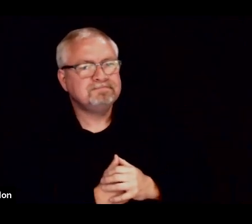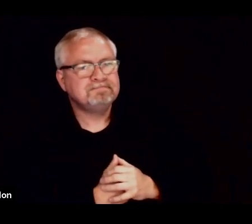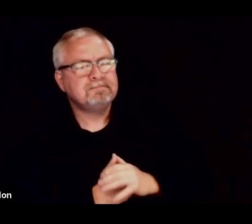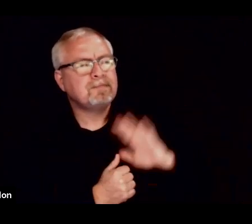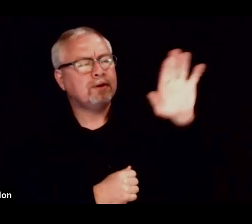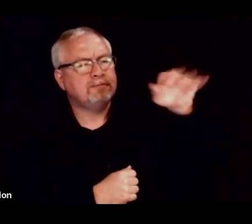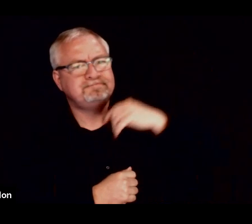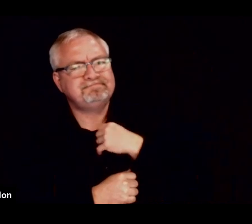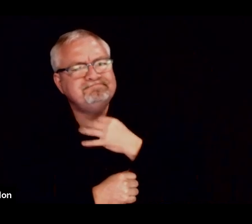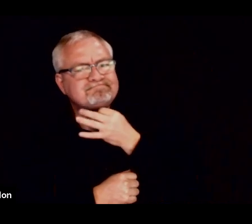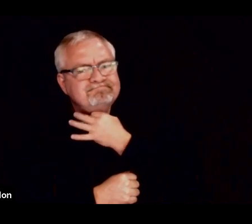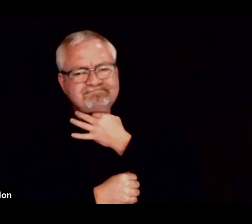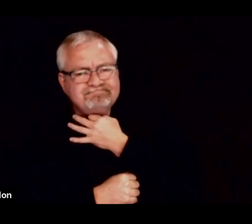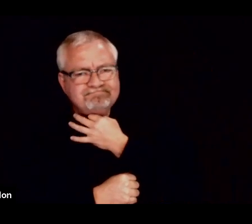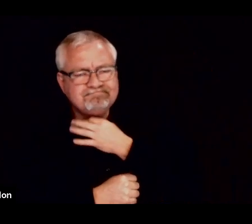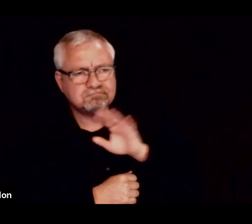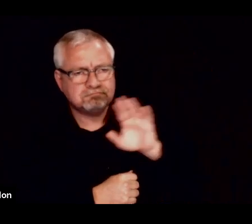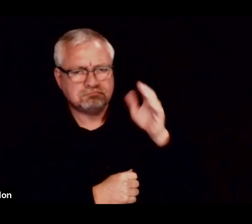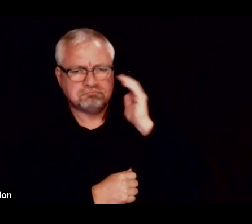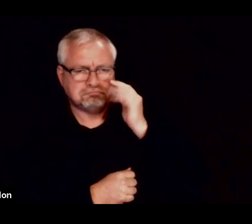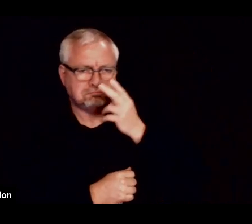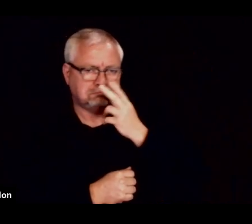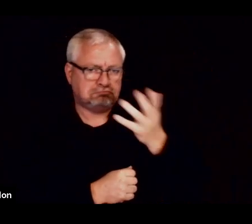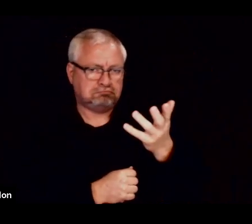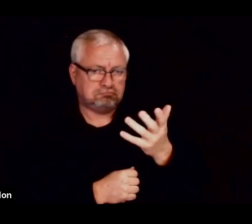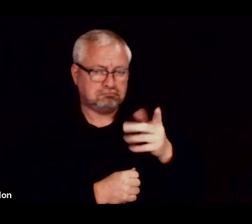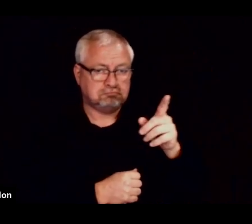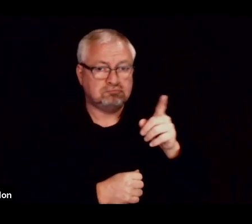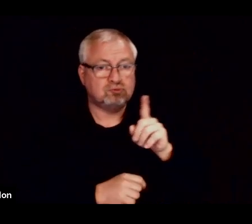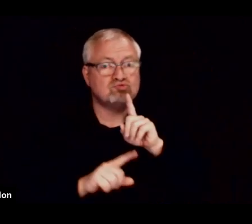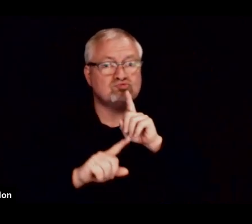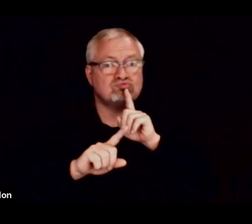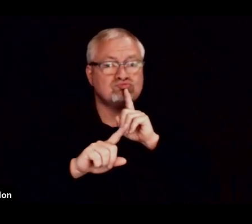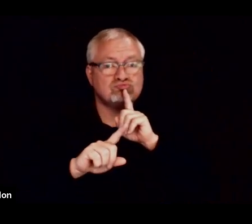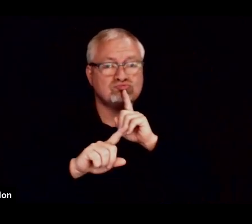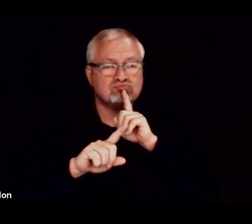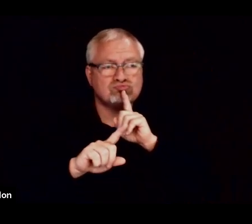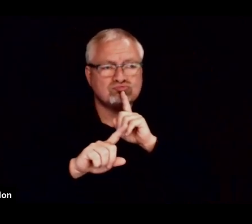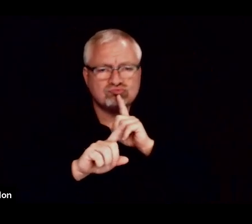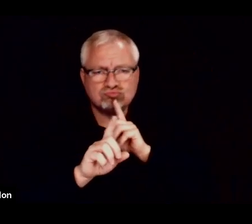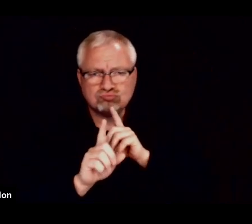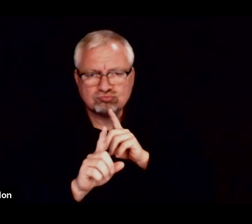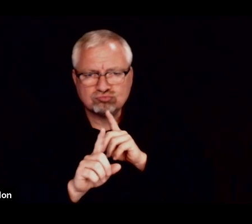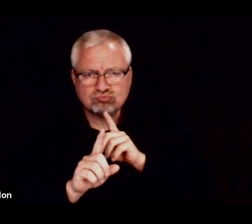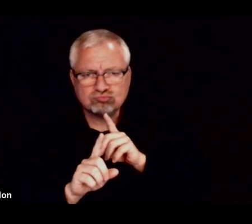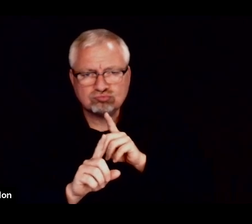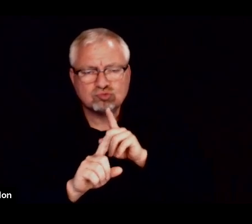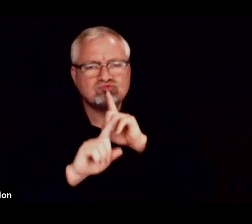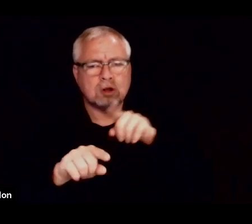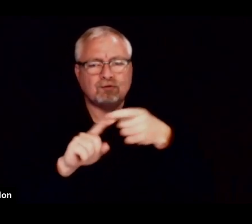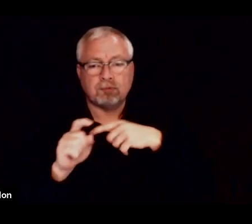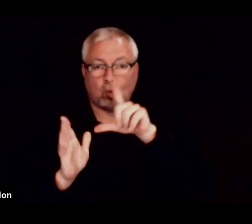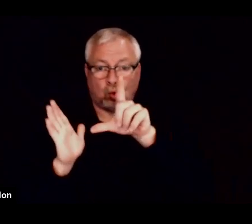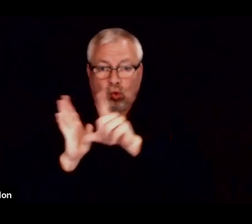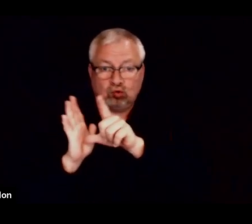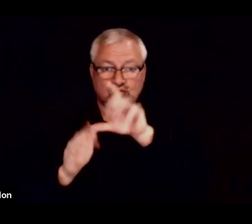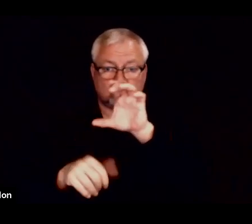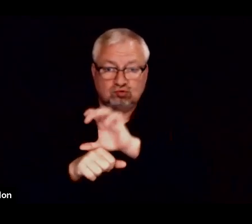obviously, the reaction of the Catholic bishops and the Lutheran Church Missouri Synod yesterday happened late, and I know that